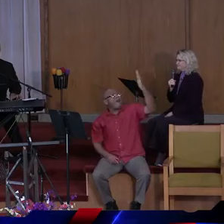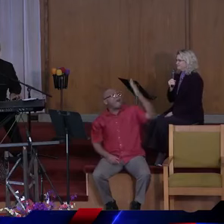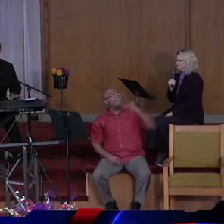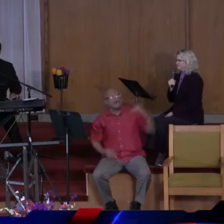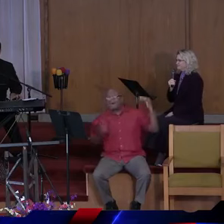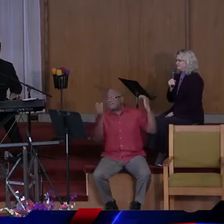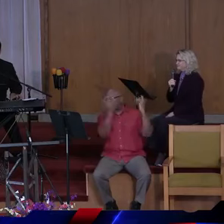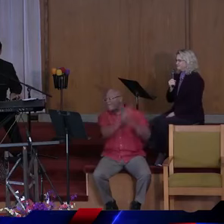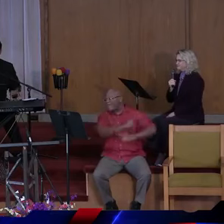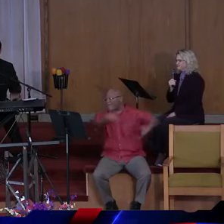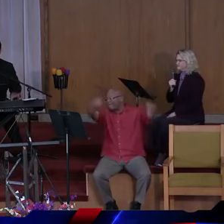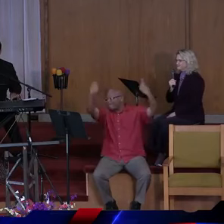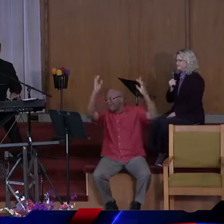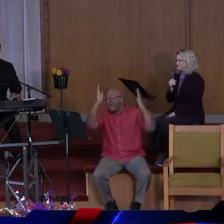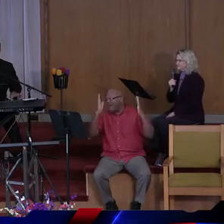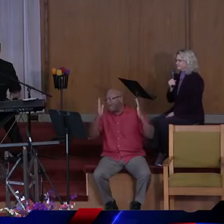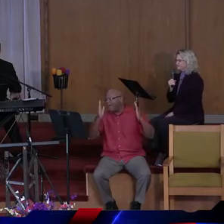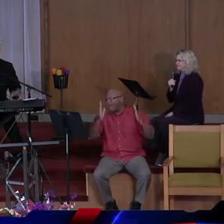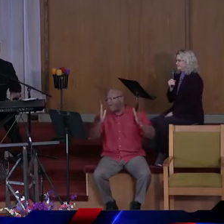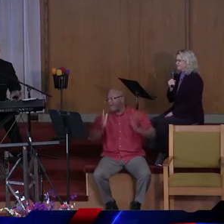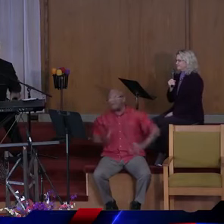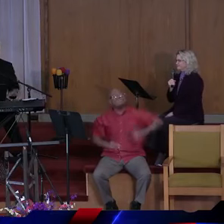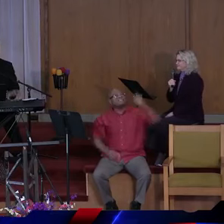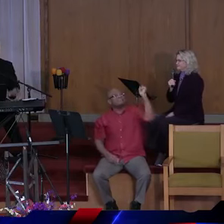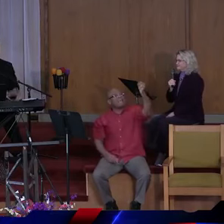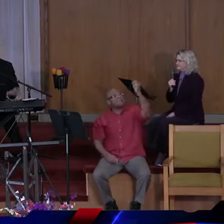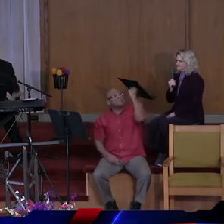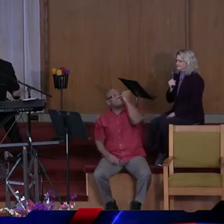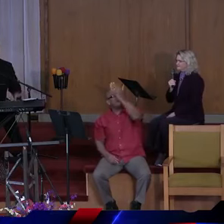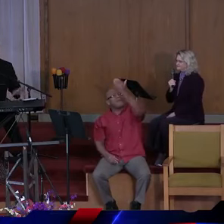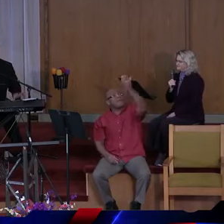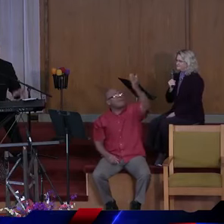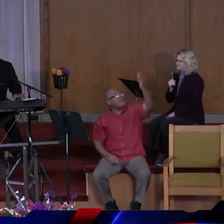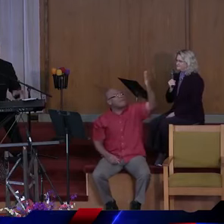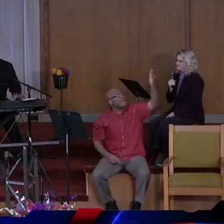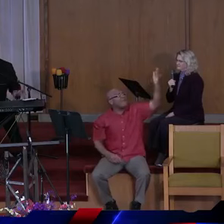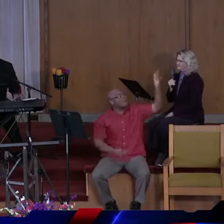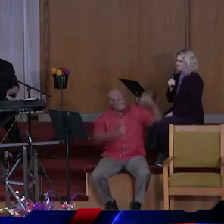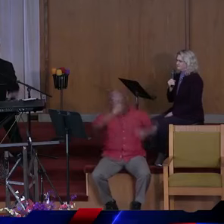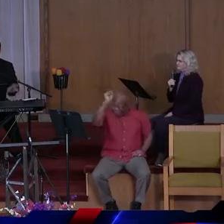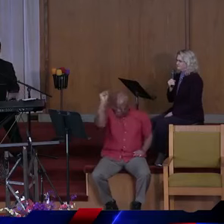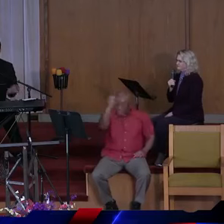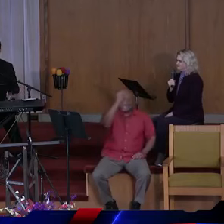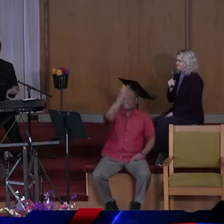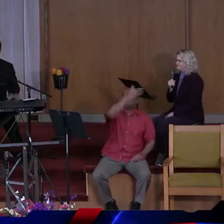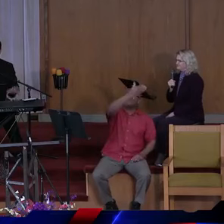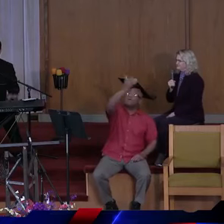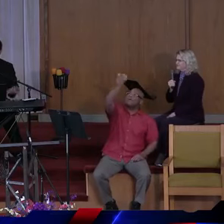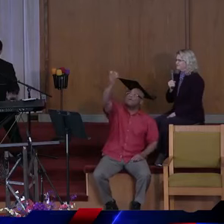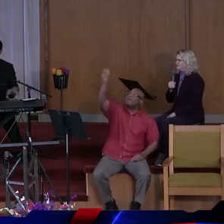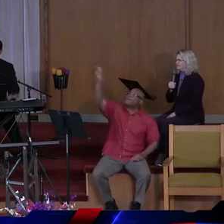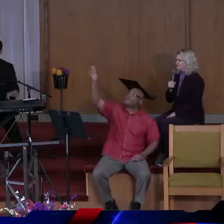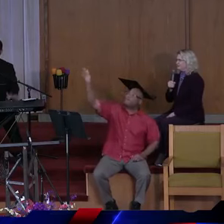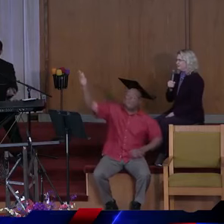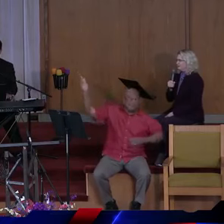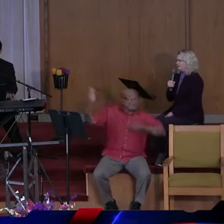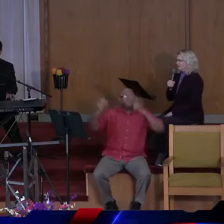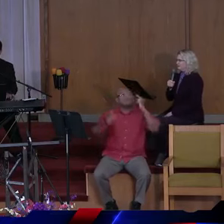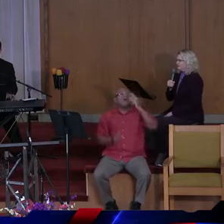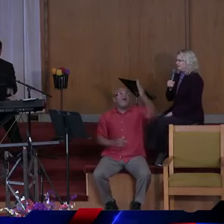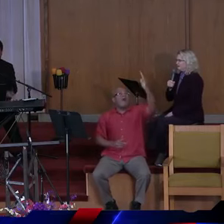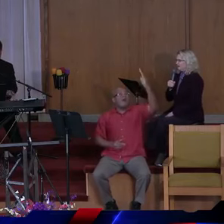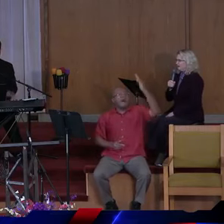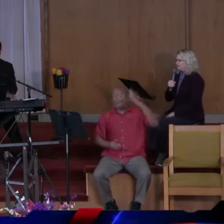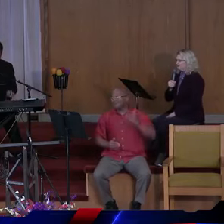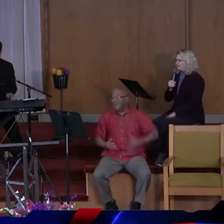God, my deliverer. Yes, he is. Yes, he is. Sing, God, my